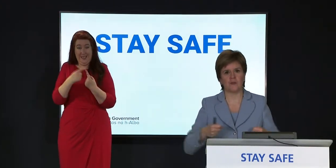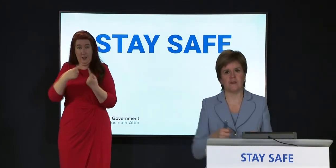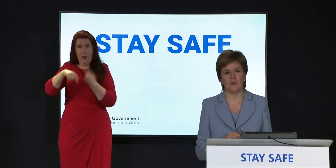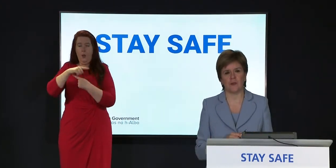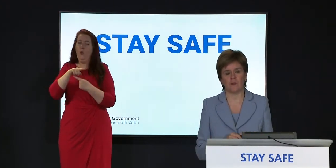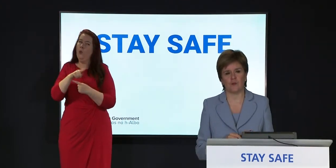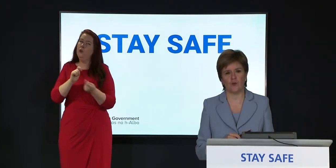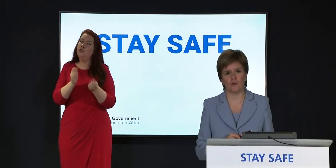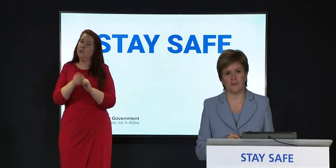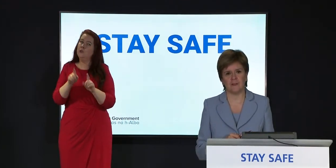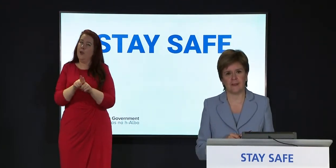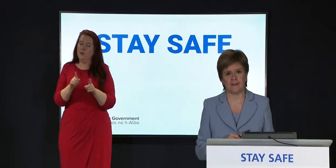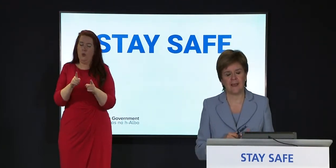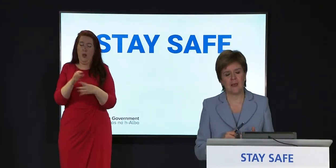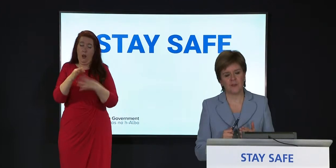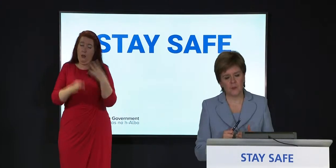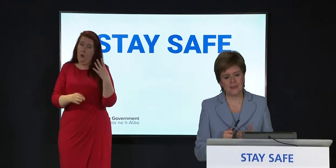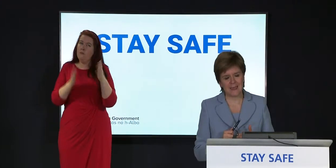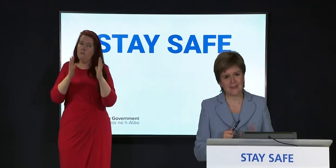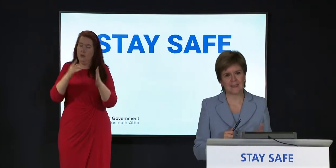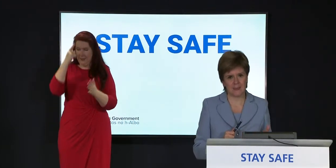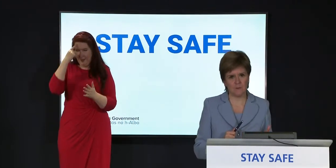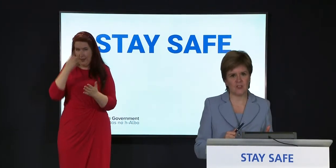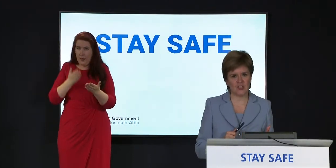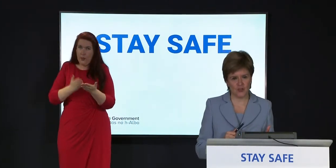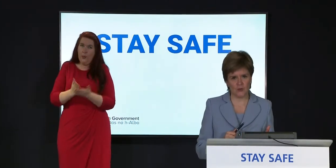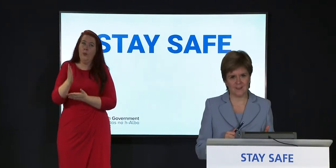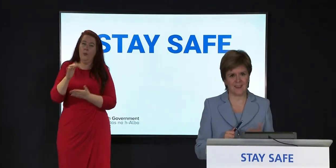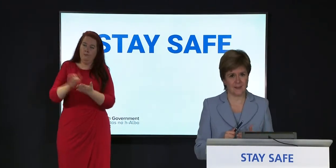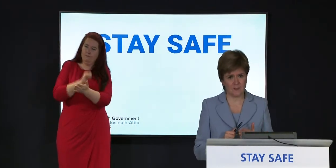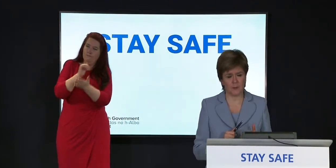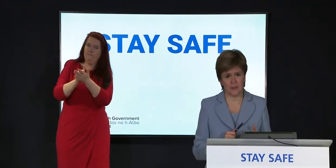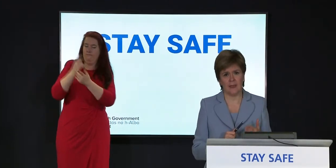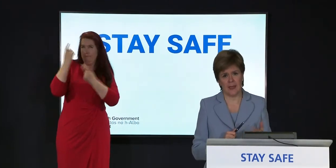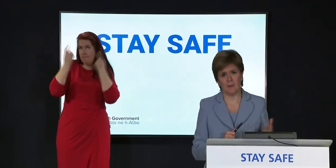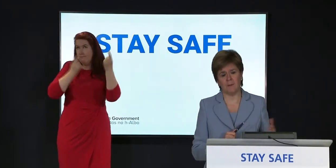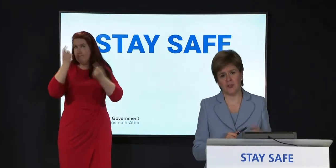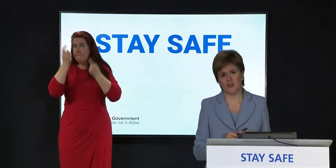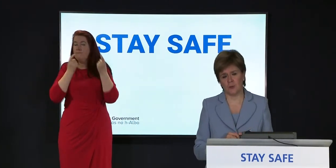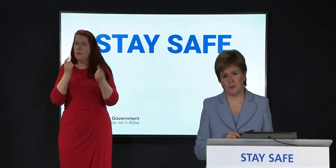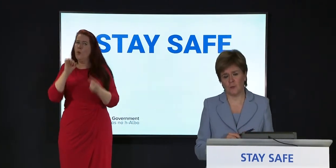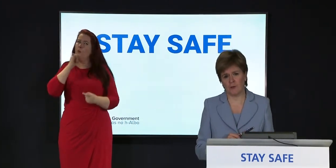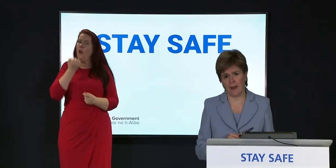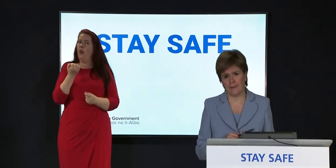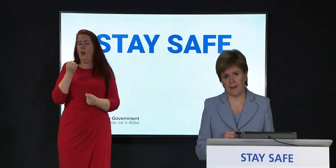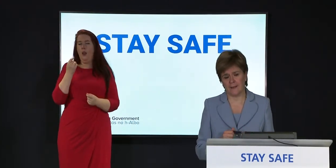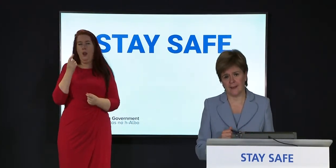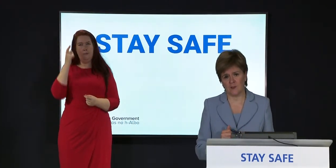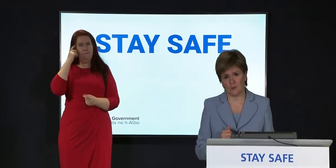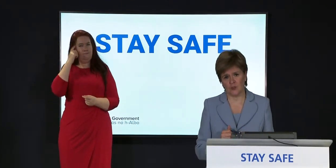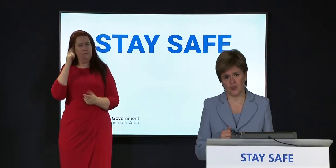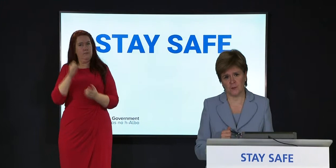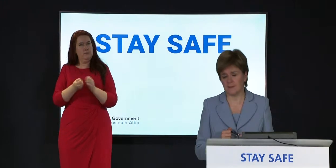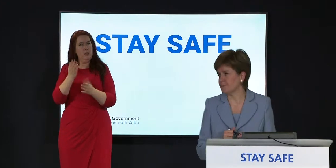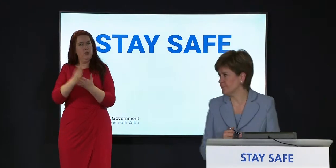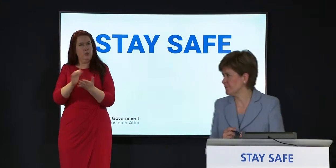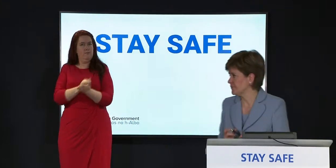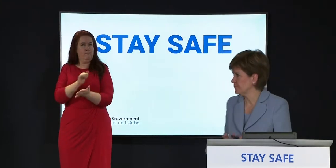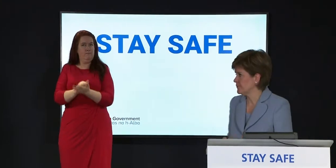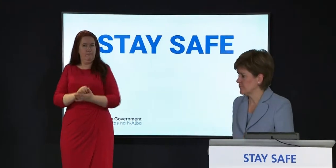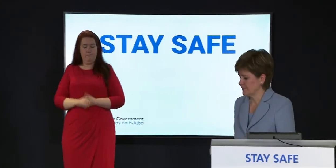really important that we think through all of these things, but that we take the time to do it sensibly and make sure we arrive at sensible